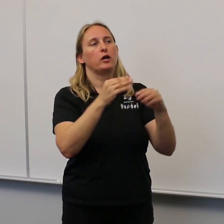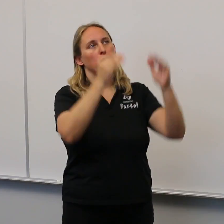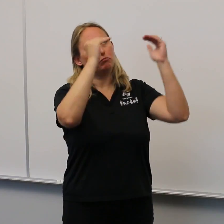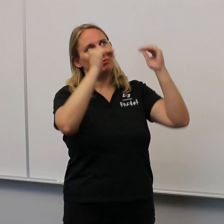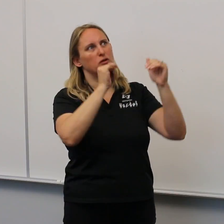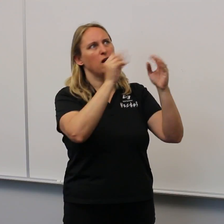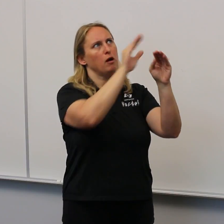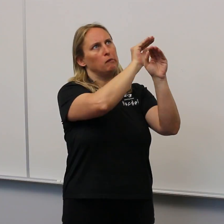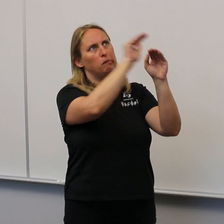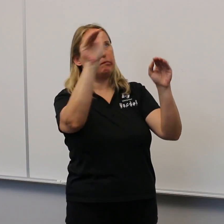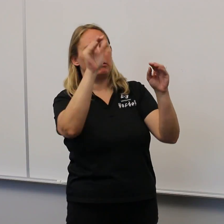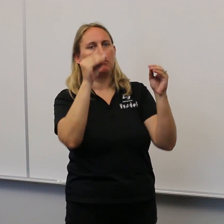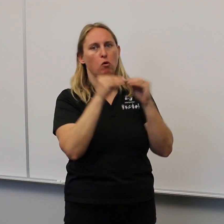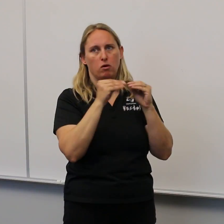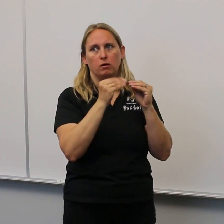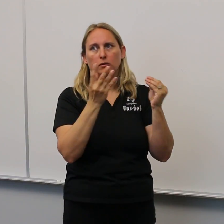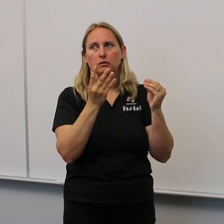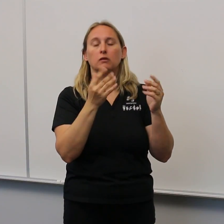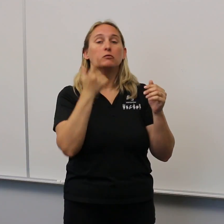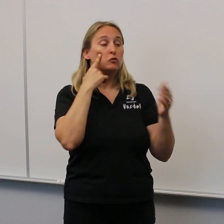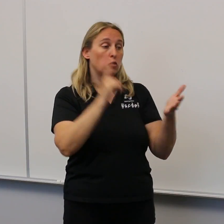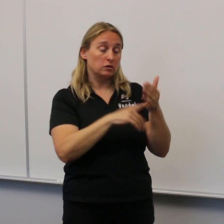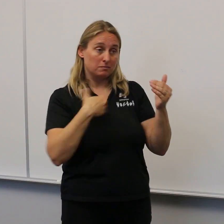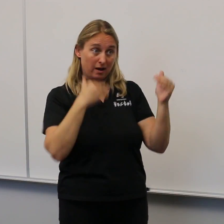Also notice how my equal signs